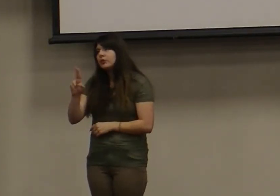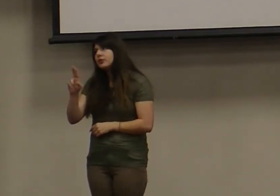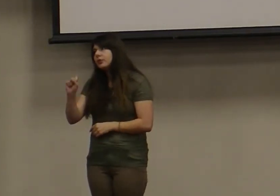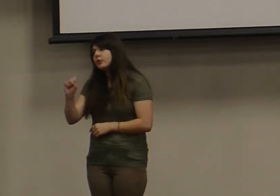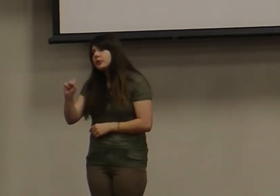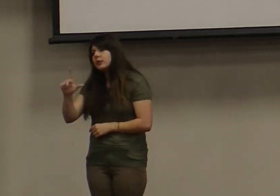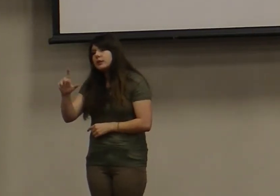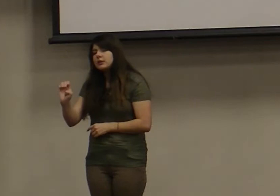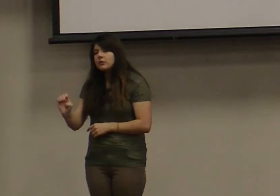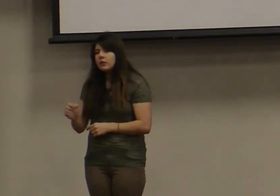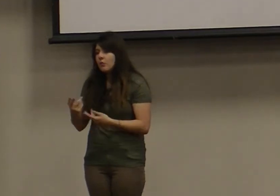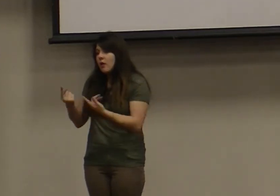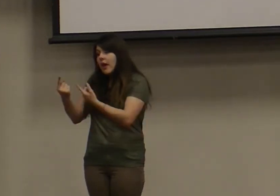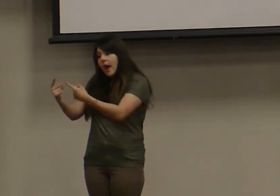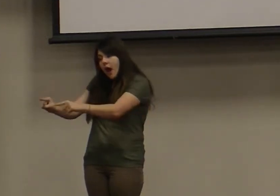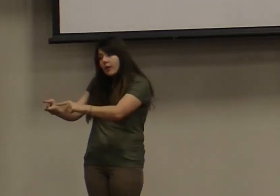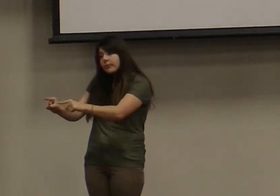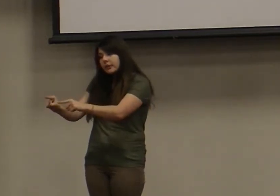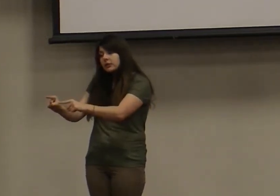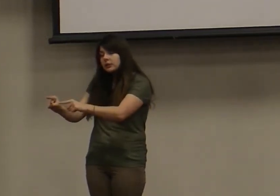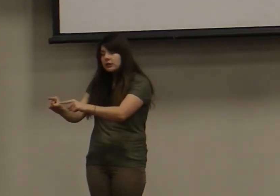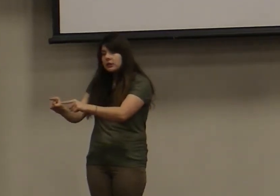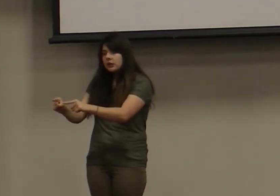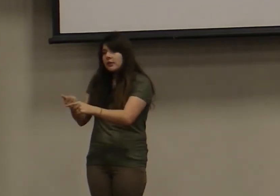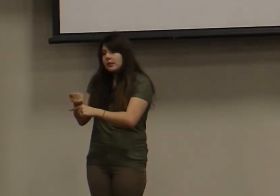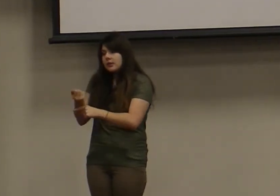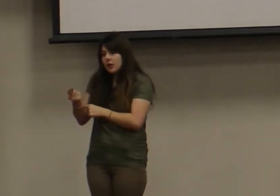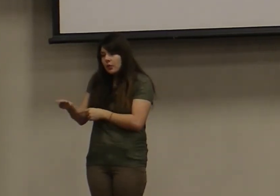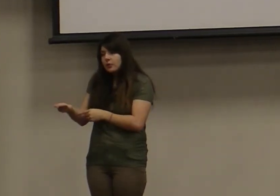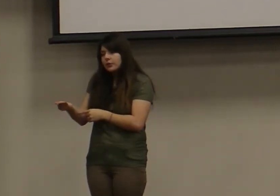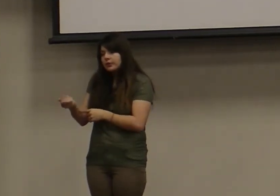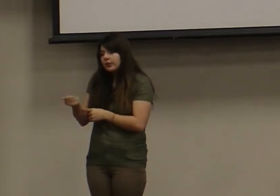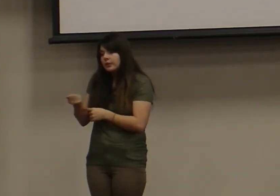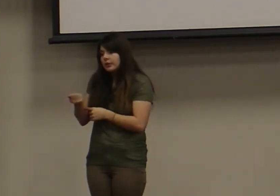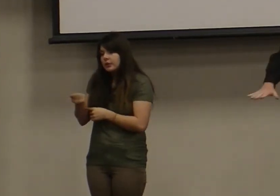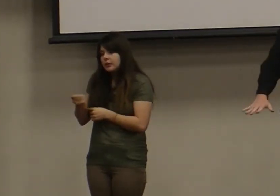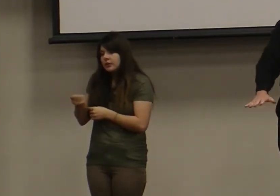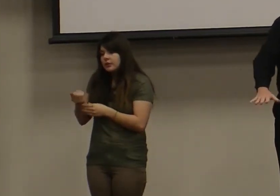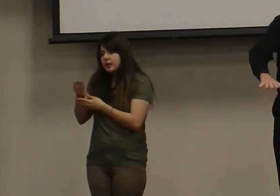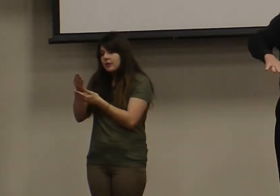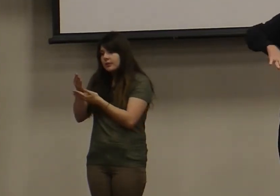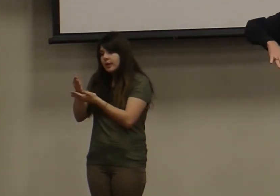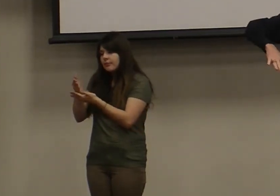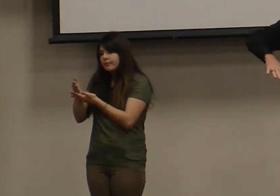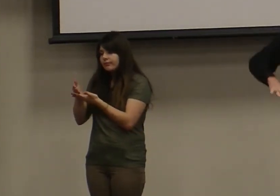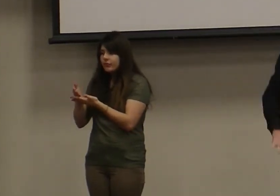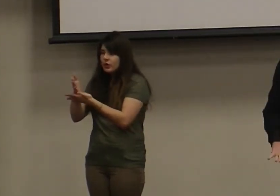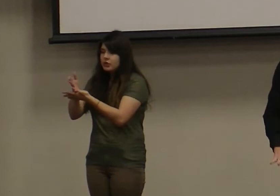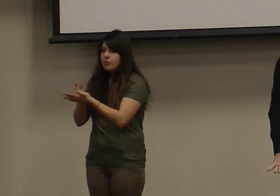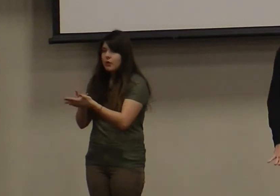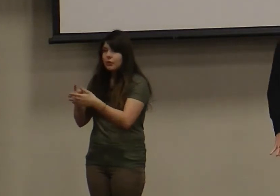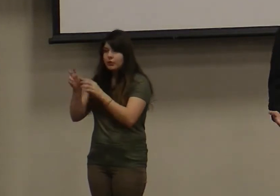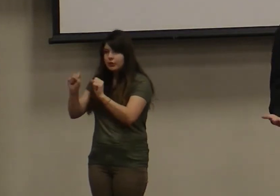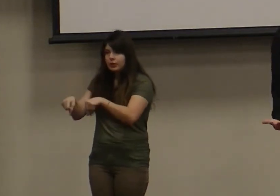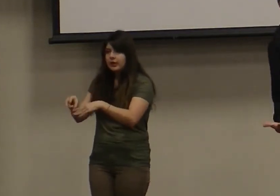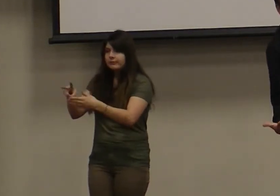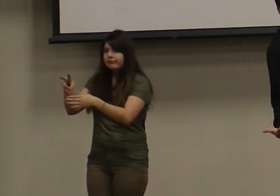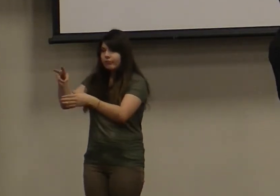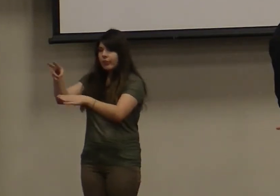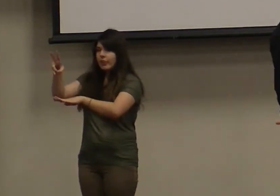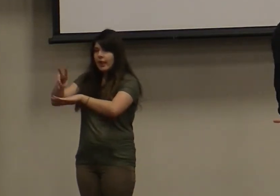apparently what had taken place, there were some who could actually, there was a spot in the railroad trestle where you could lay down. It